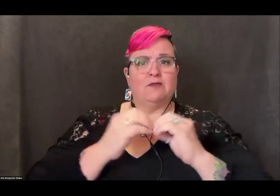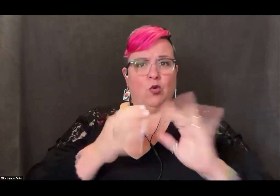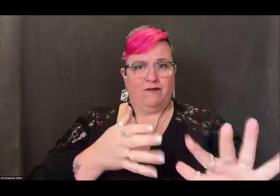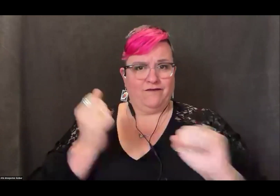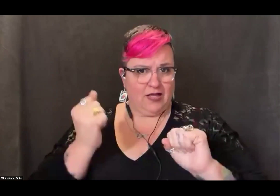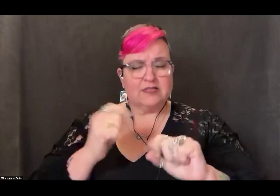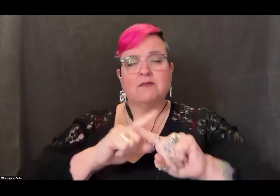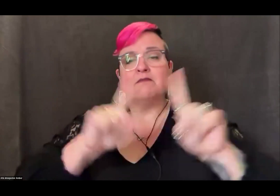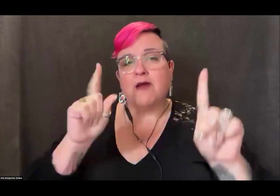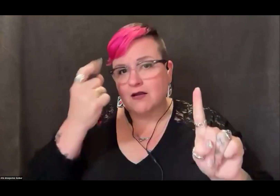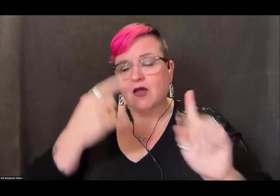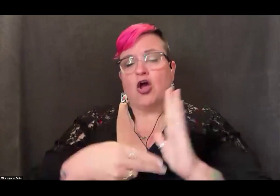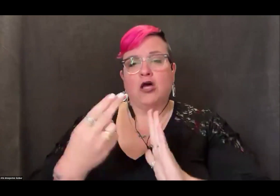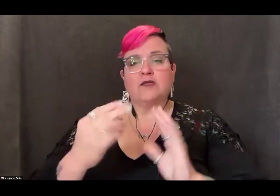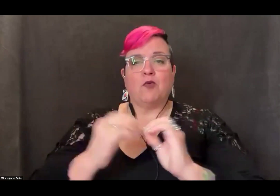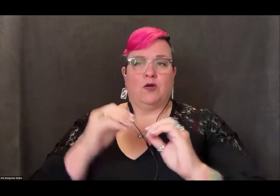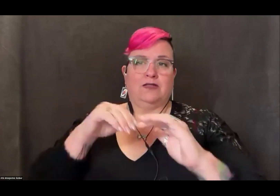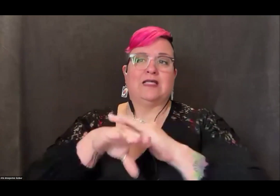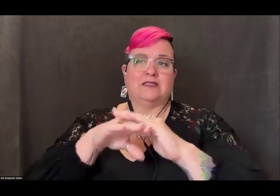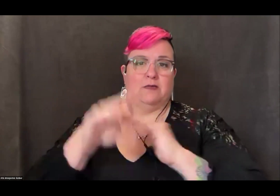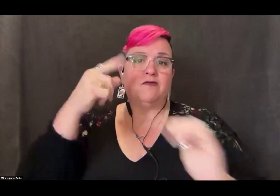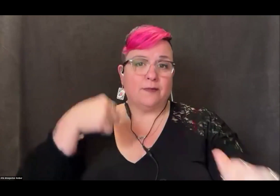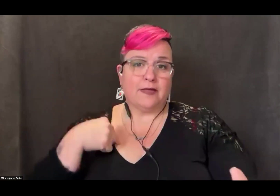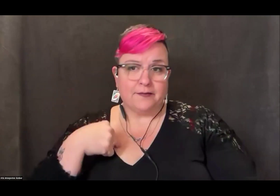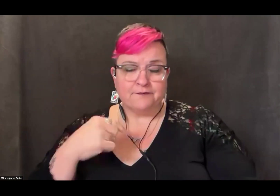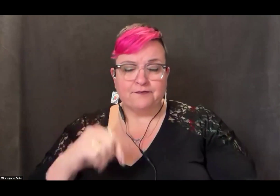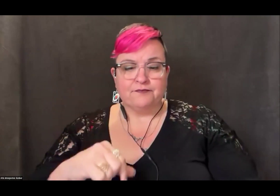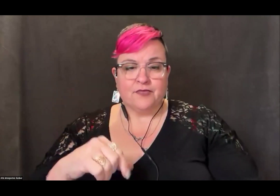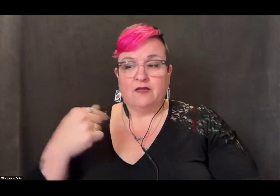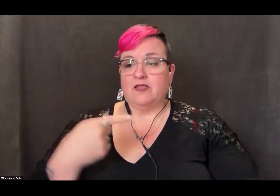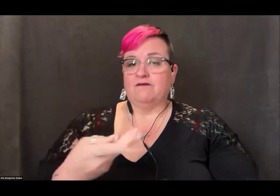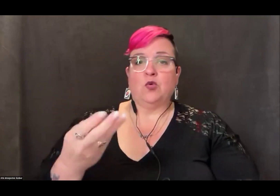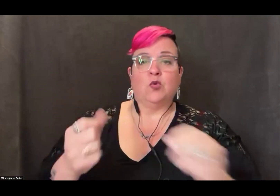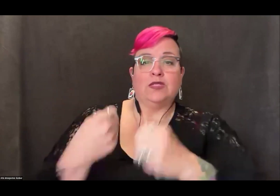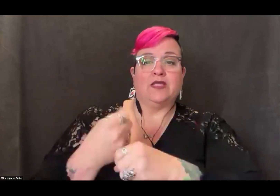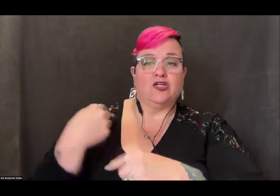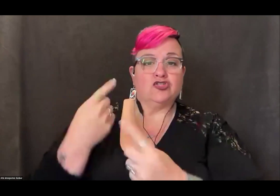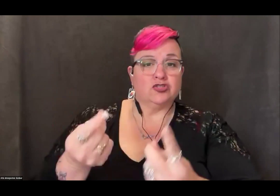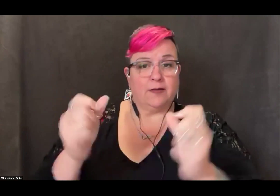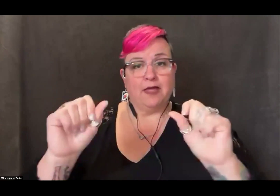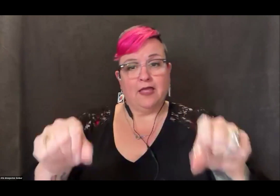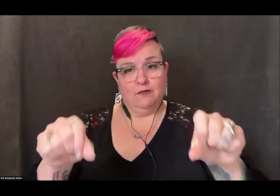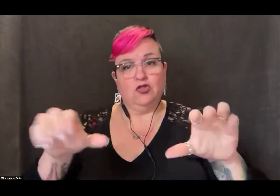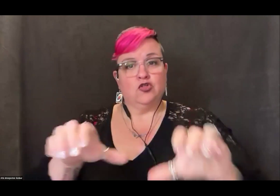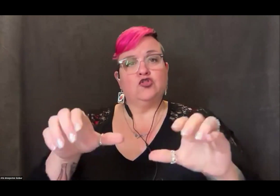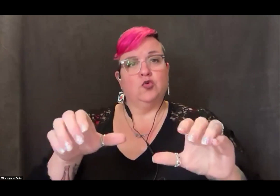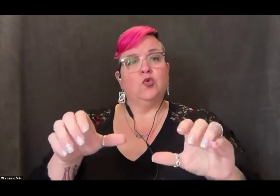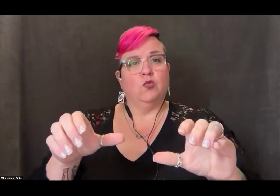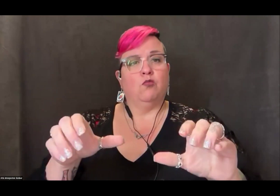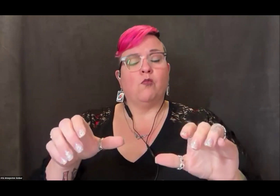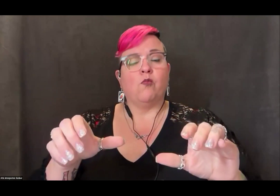but honestly more accessible. Over the past couple of years, I've been able to do some